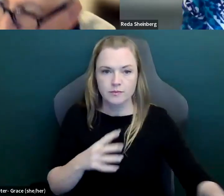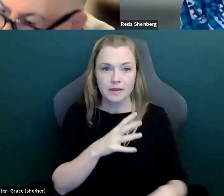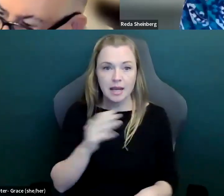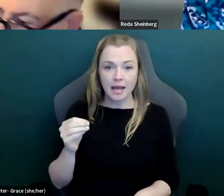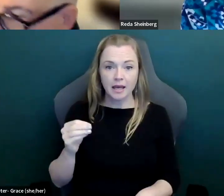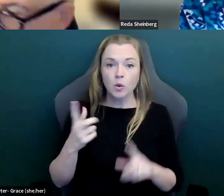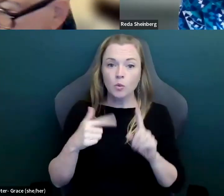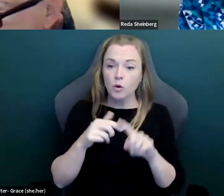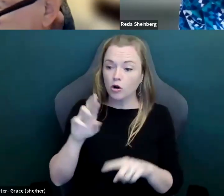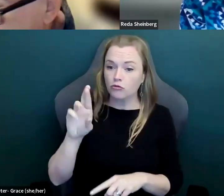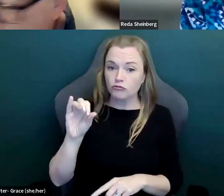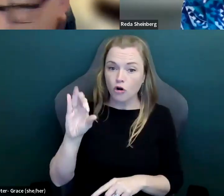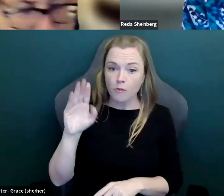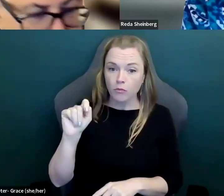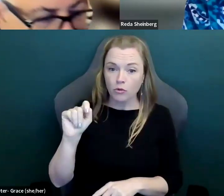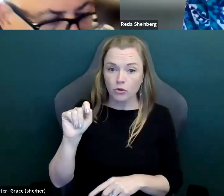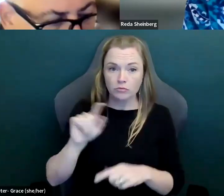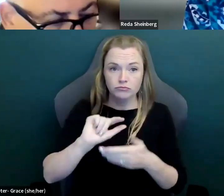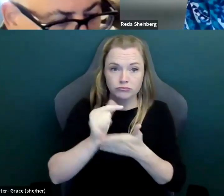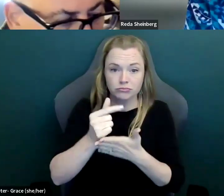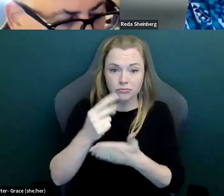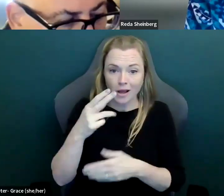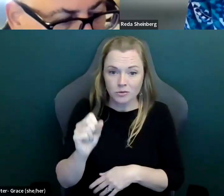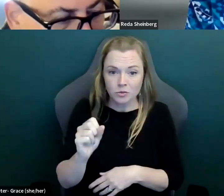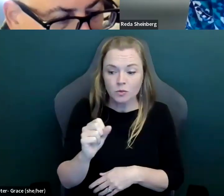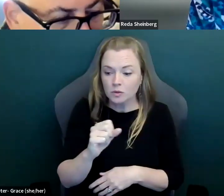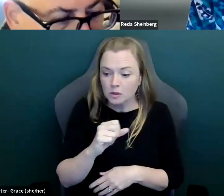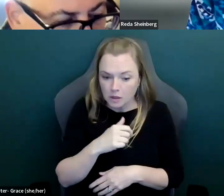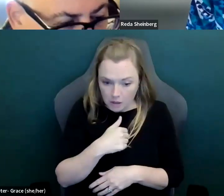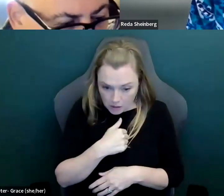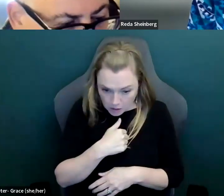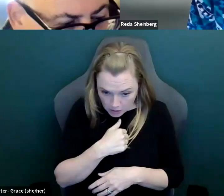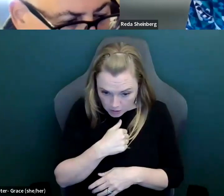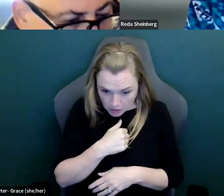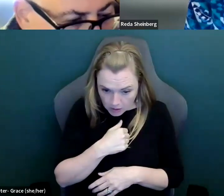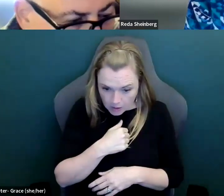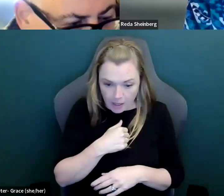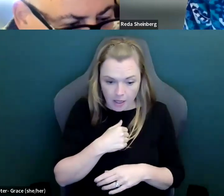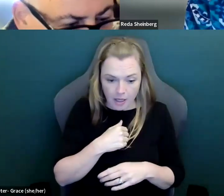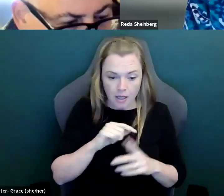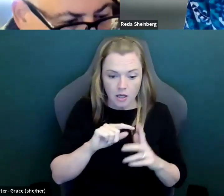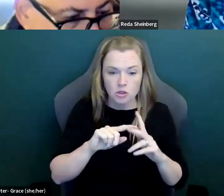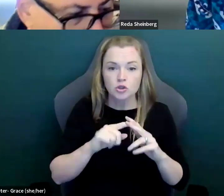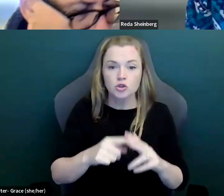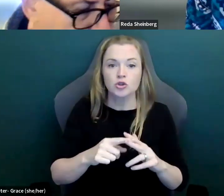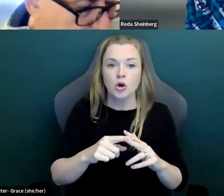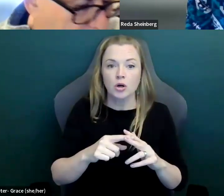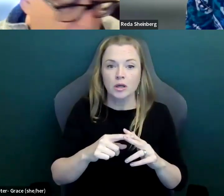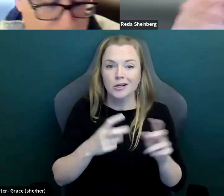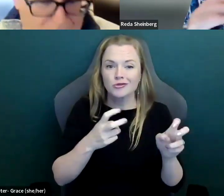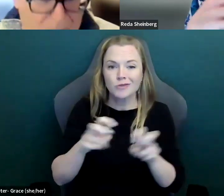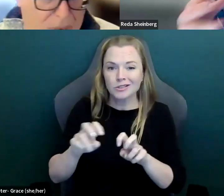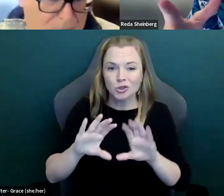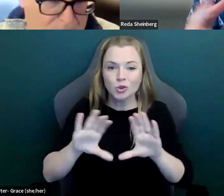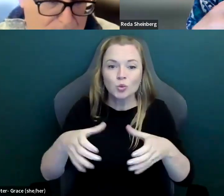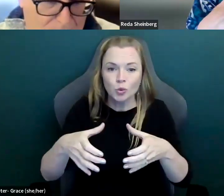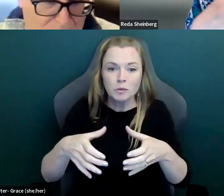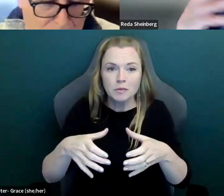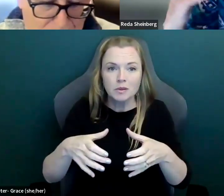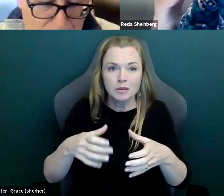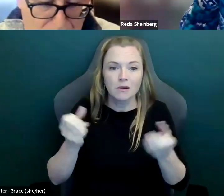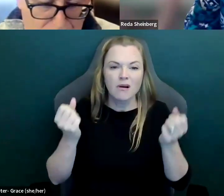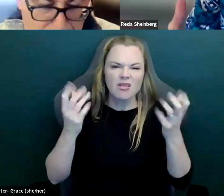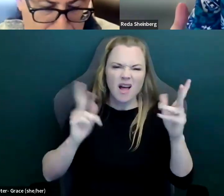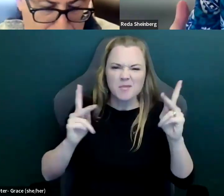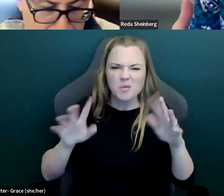when Robert was getting out of high school, I started a group called MC Transitions, e-group, and a lot of people, posted